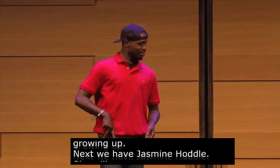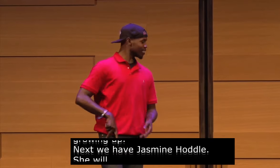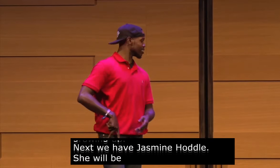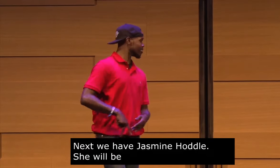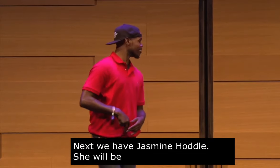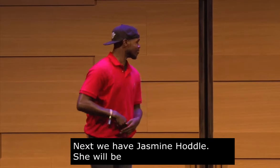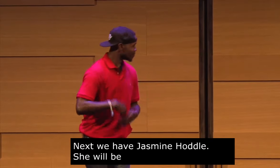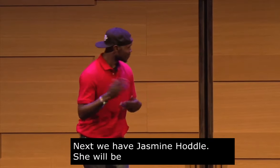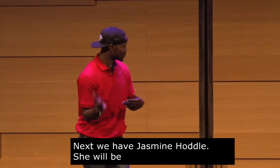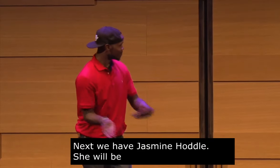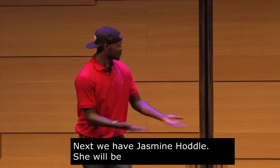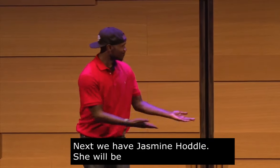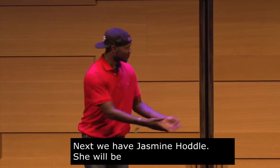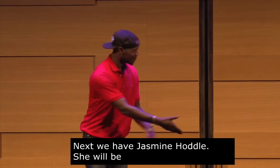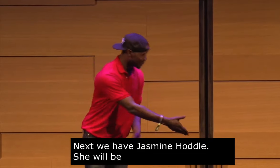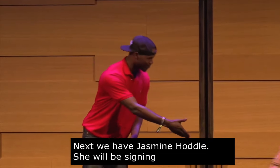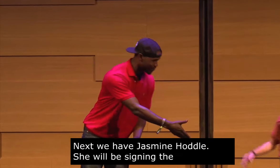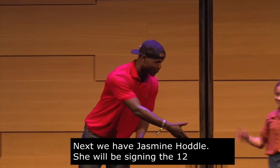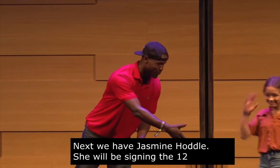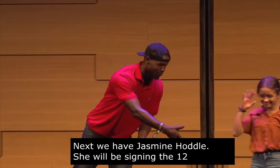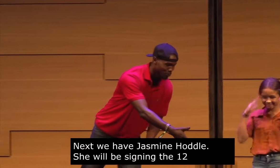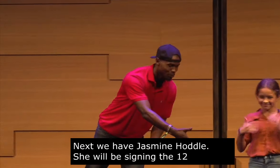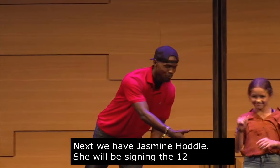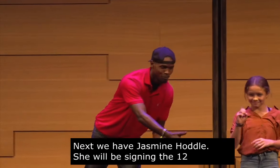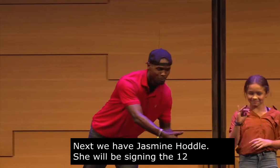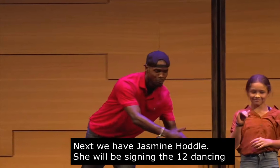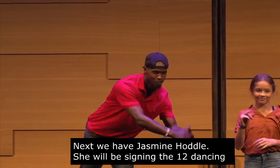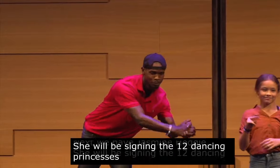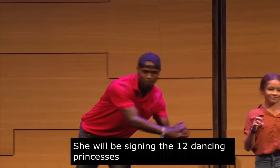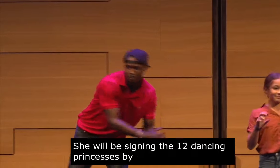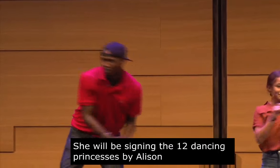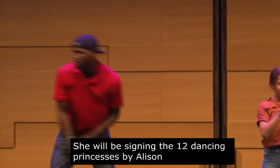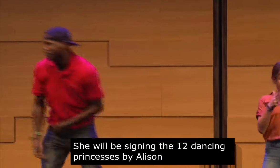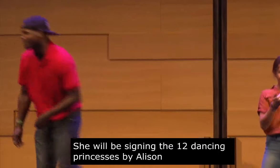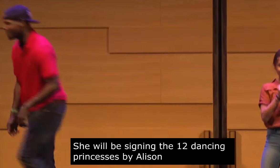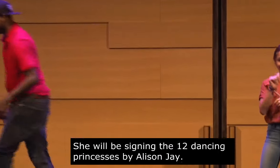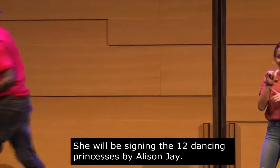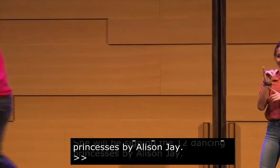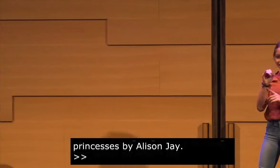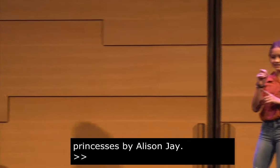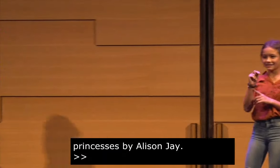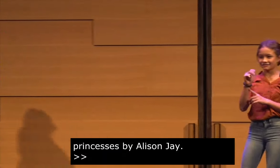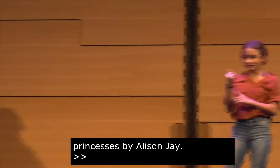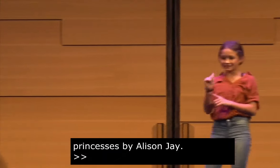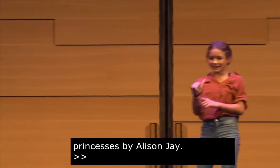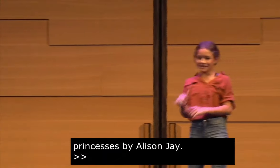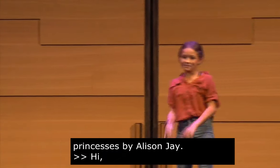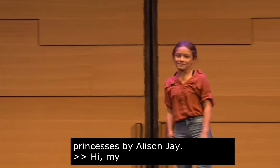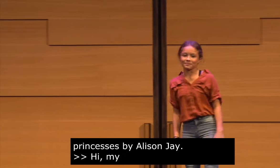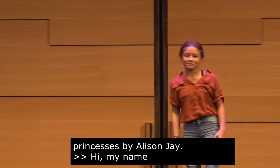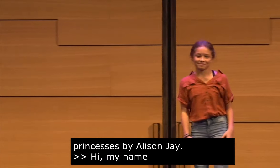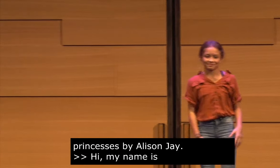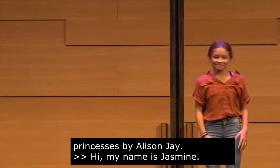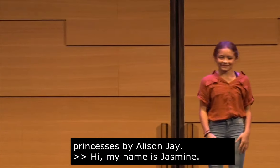She will be signing The 12 Dancing Princesses by Hi. Allison J. Hi, my name is Jasmine.